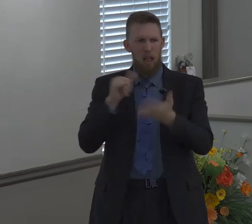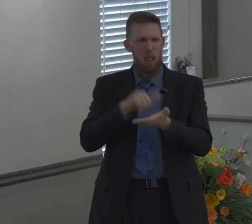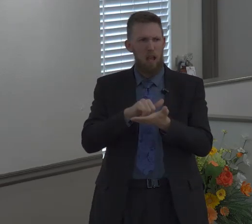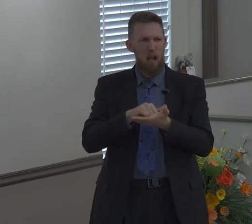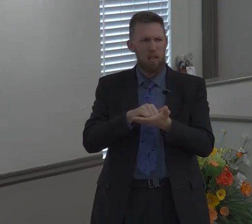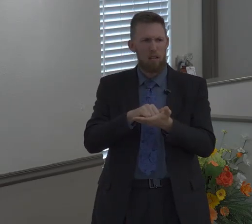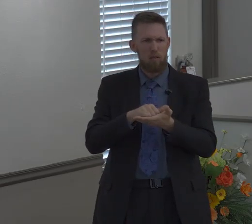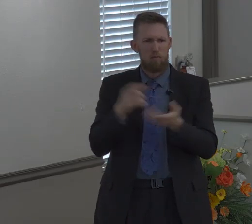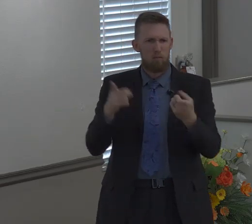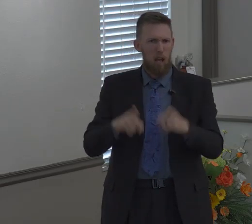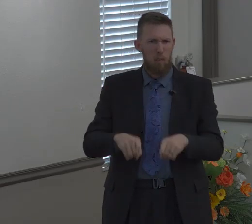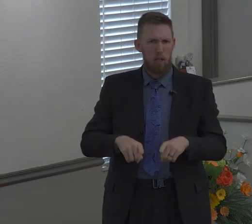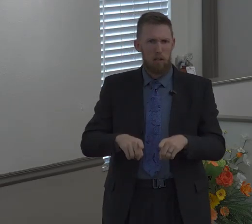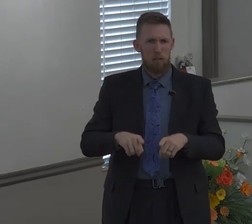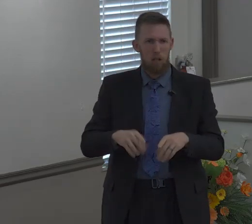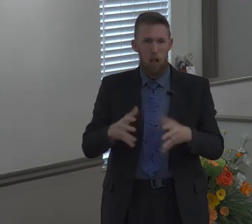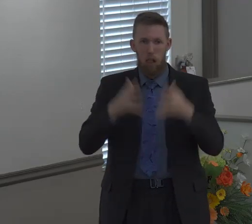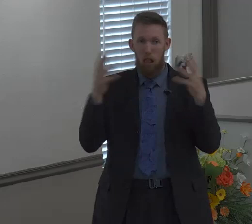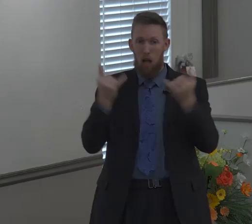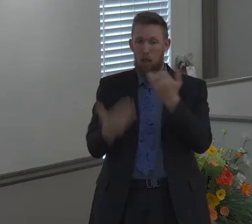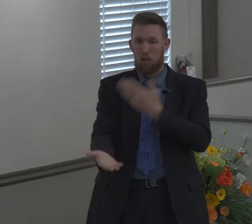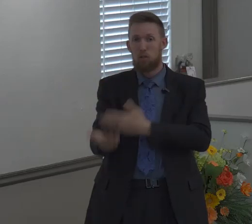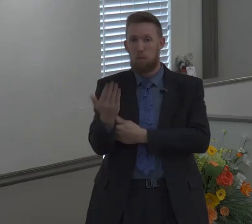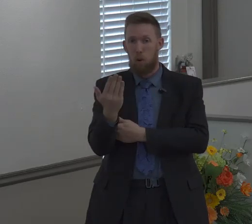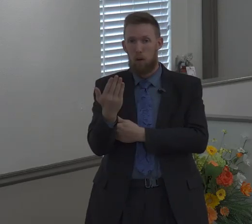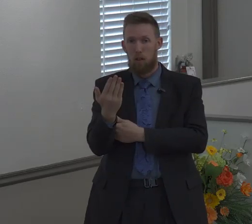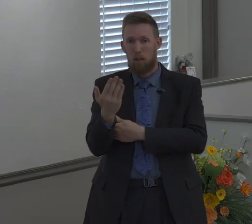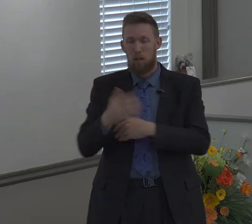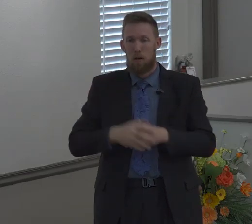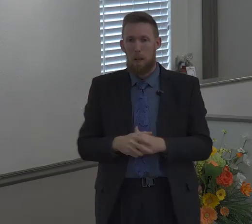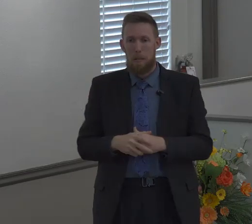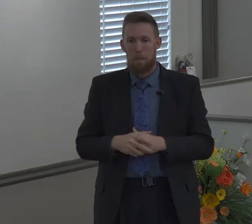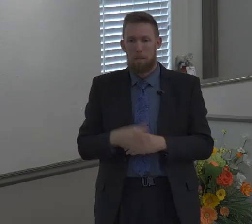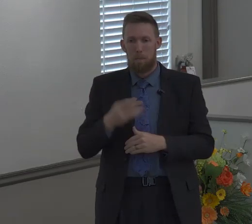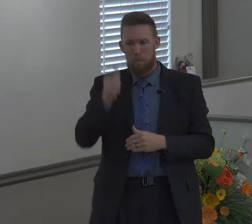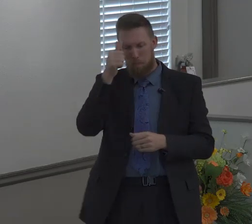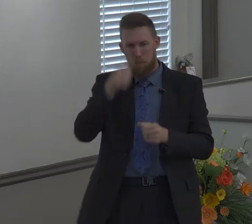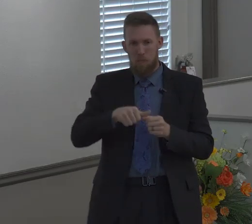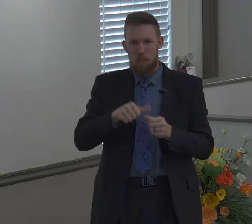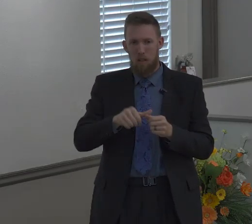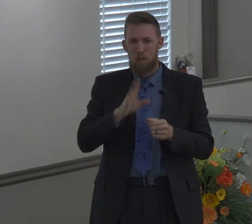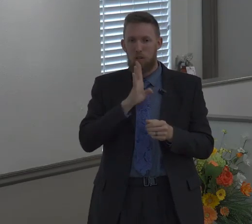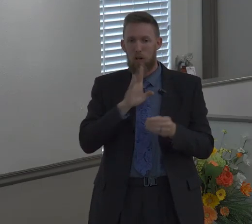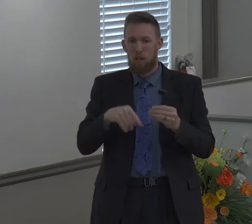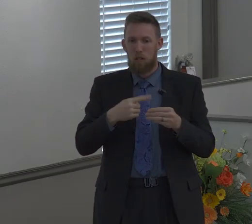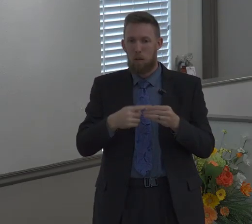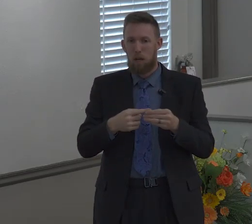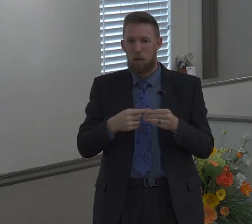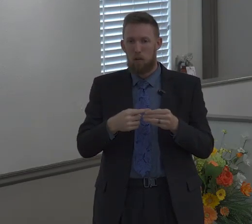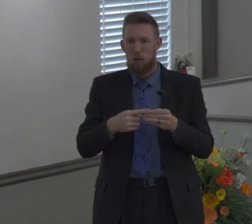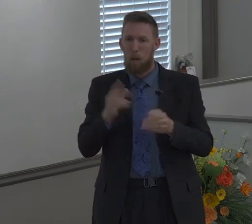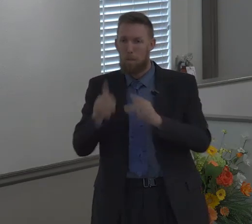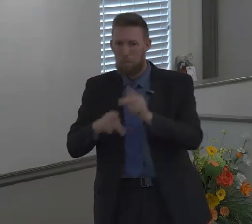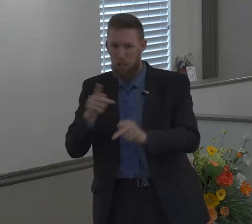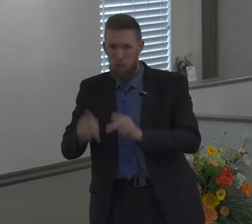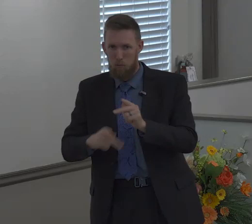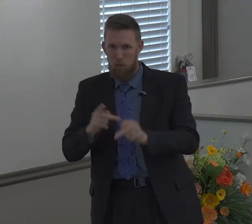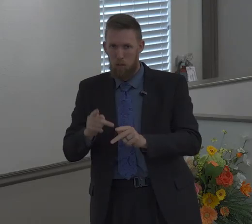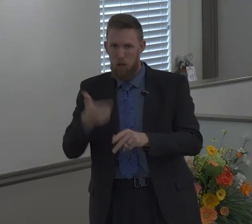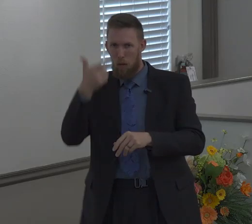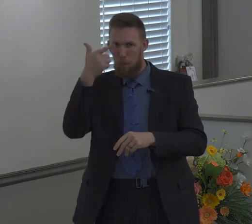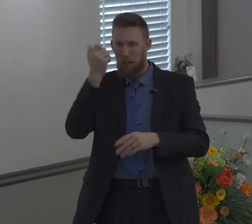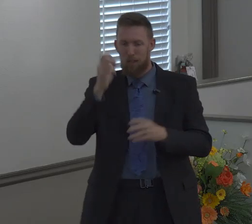over America, all over the world. But remember, it's referring to people. Buildings cannot be